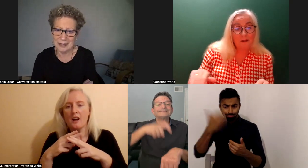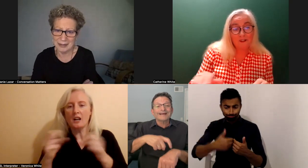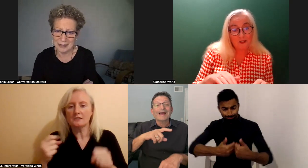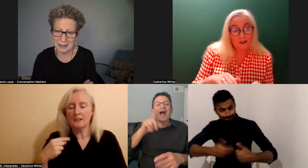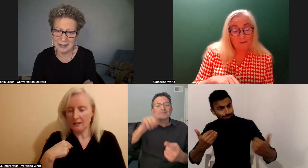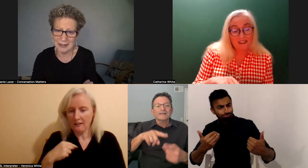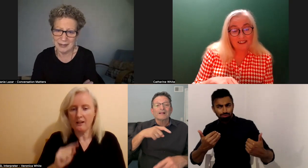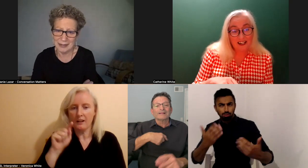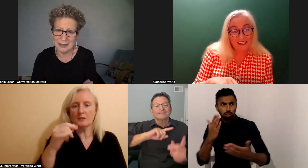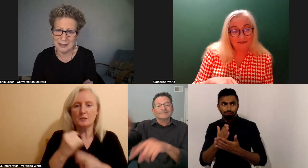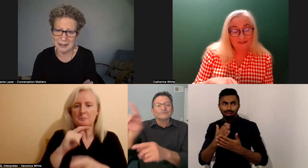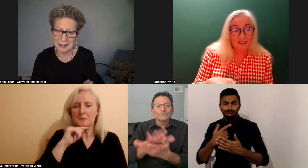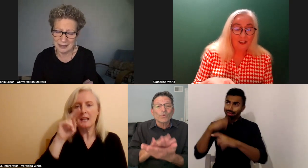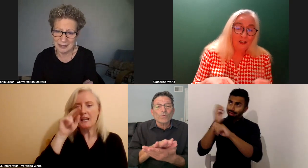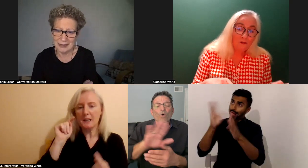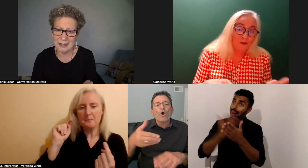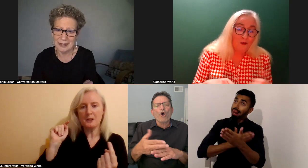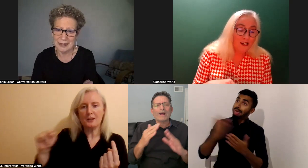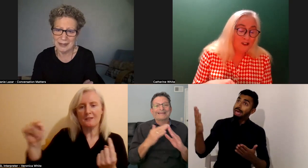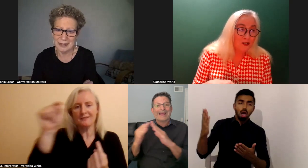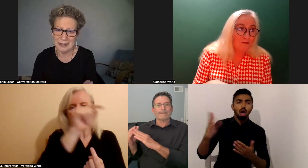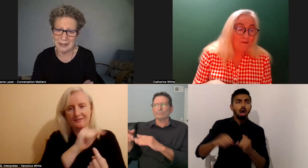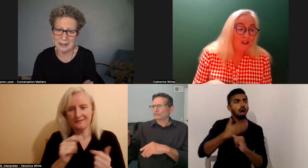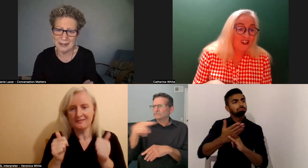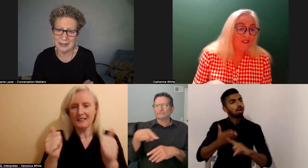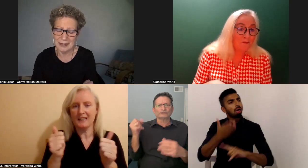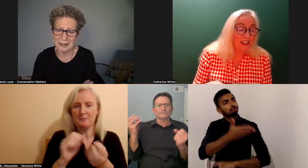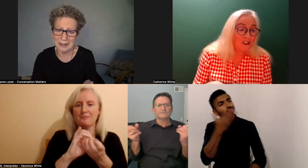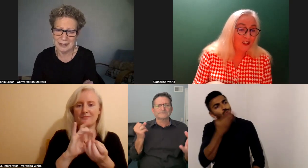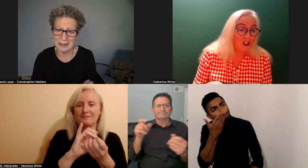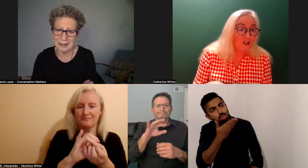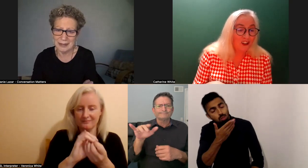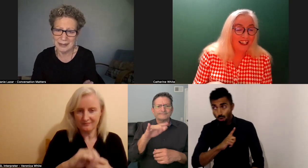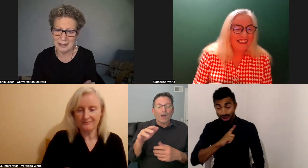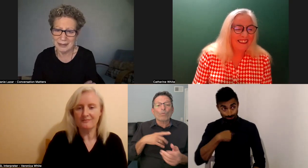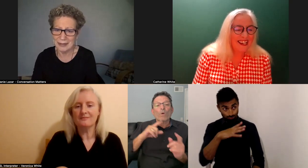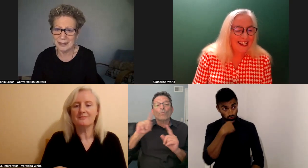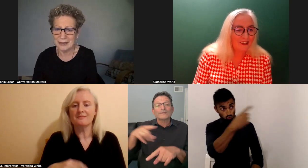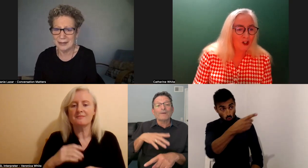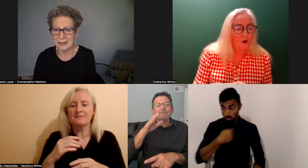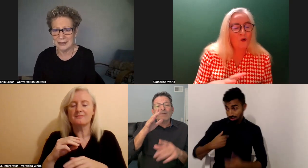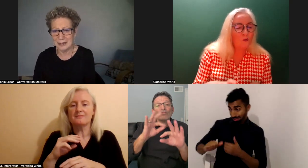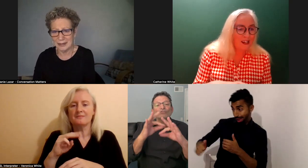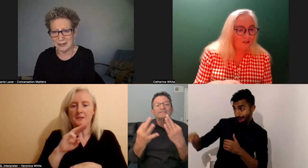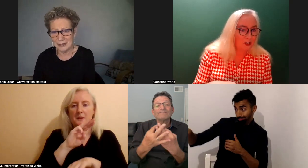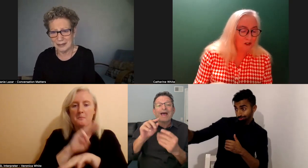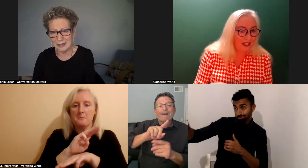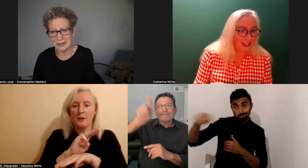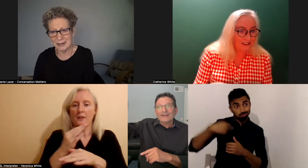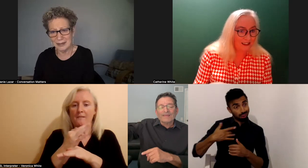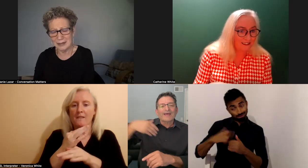of the neighbours were able to sign. When we went to my mother's family in Donegal, they had their own way